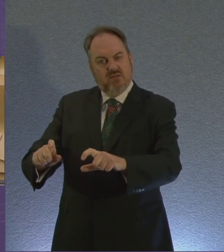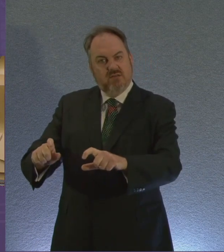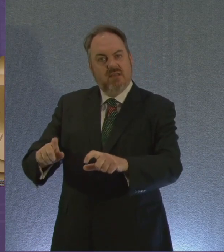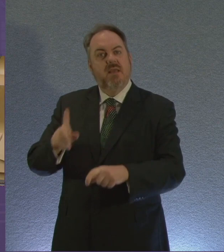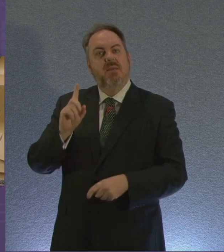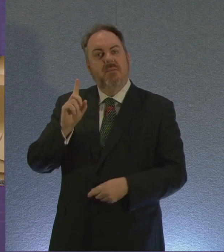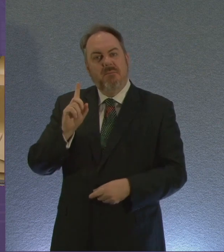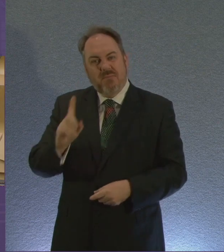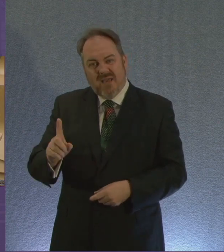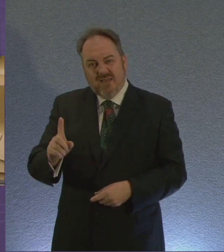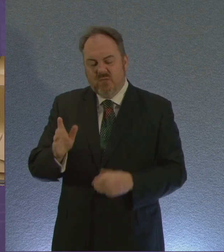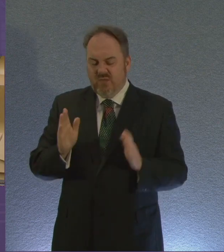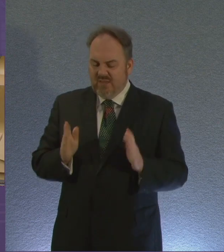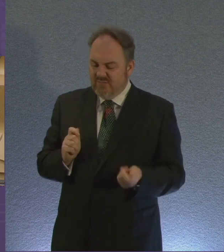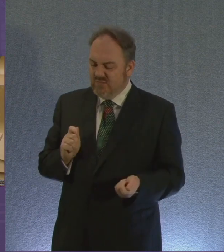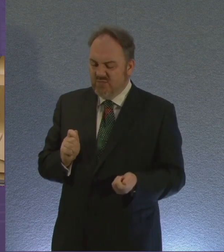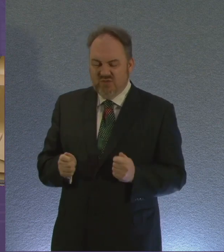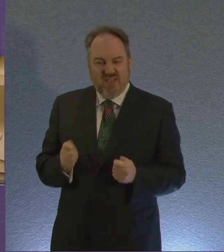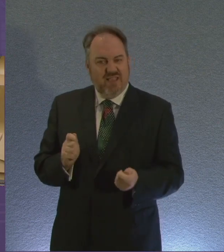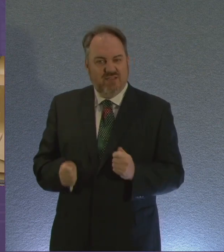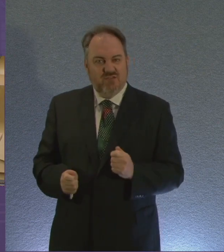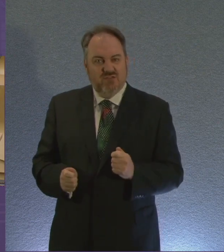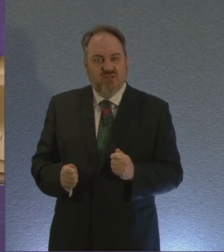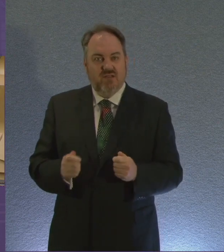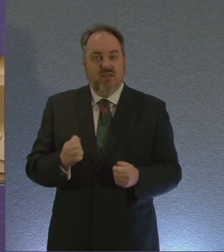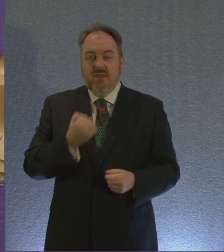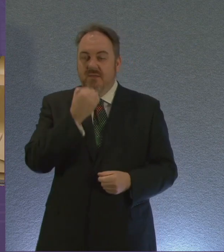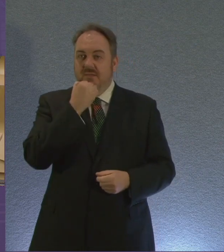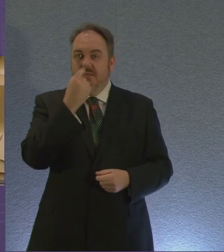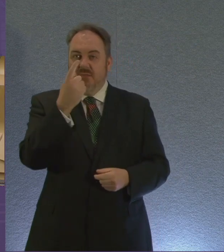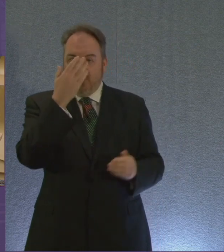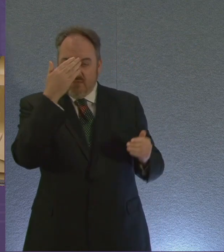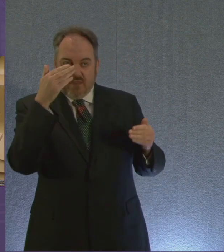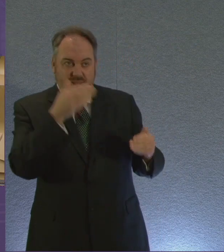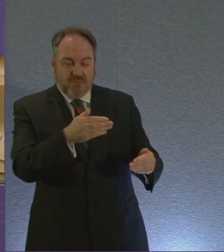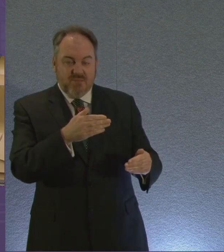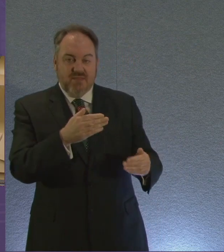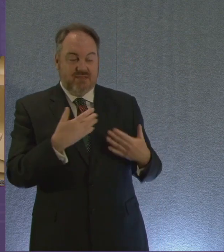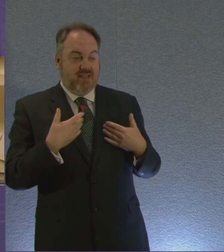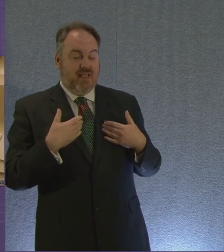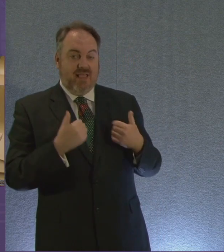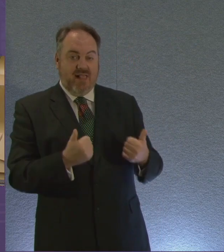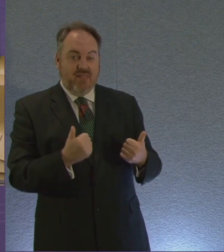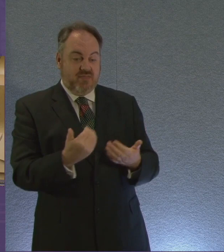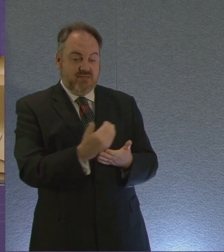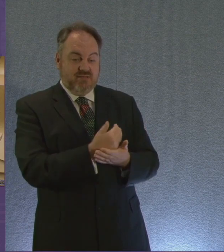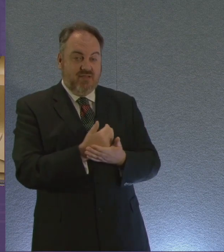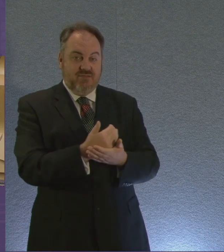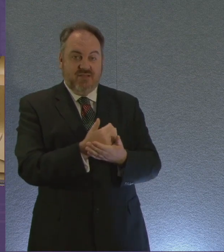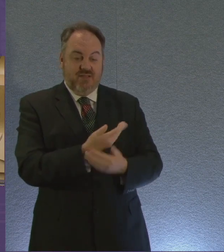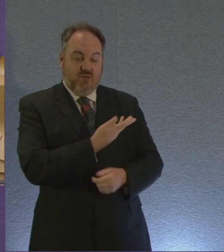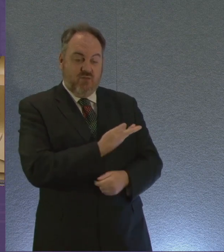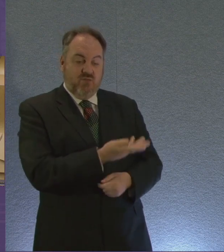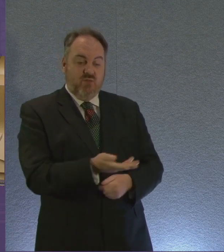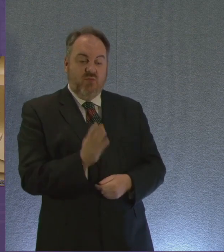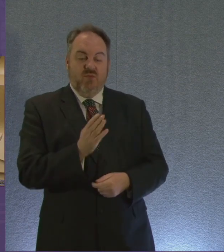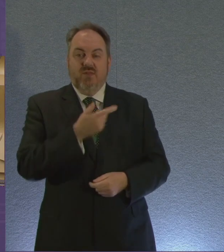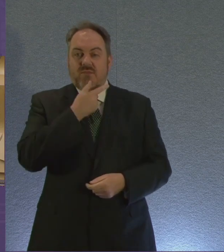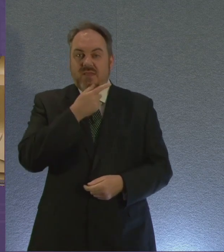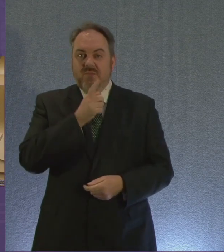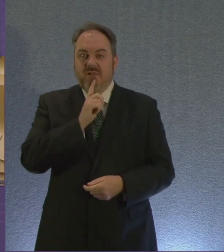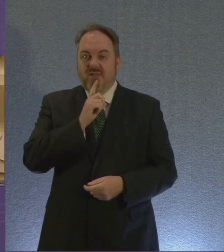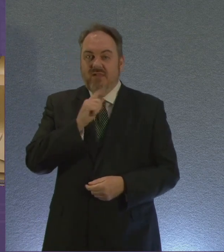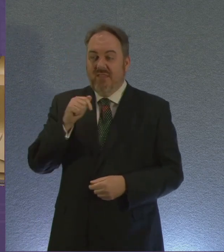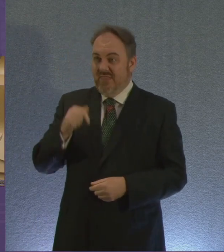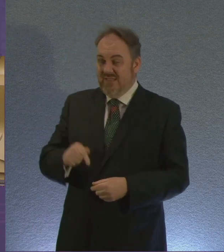an option. Our entire focus is on the health and well-being of our citizens, and everyone is turning their attention to responding to this